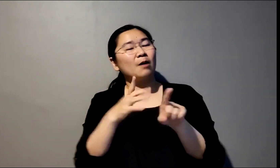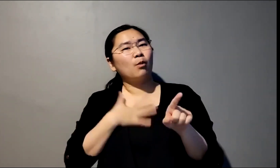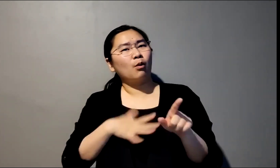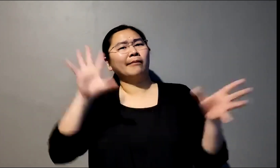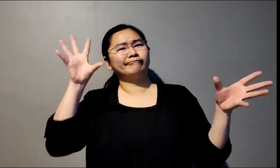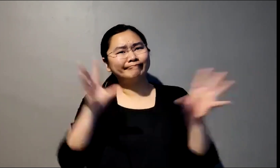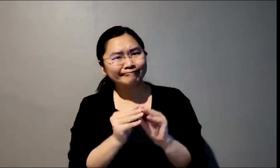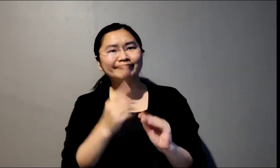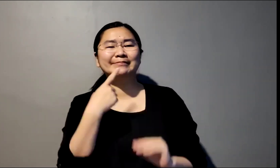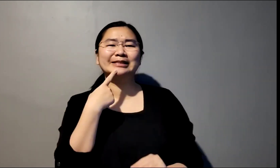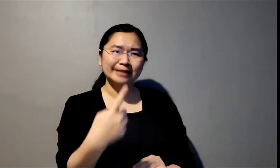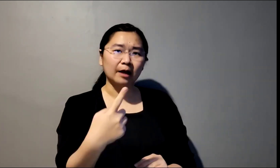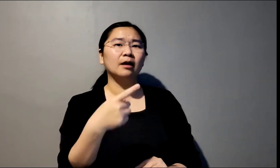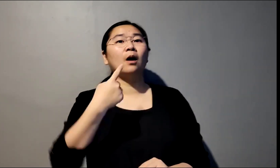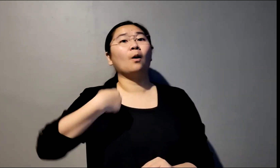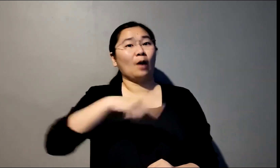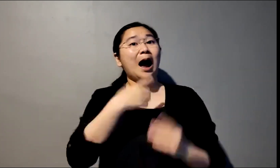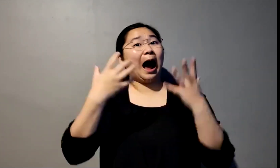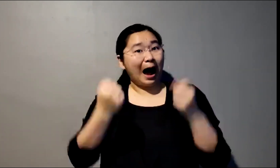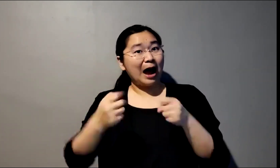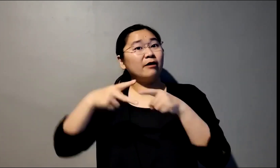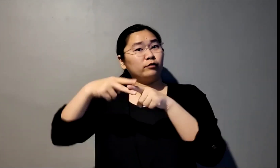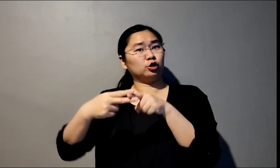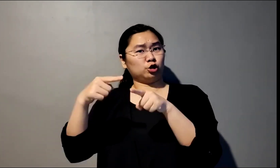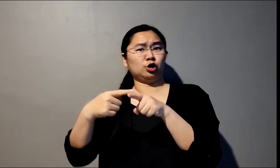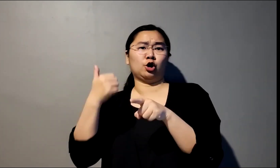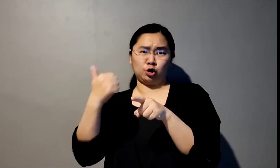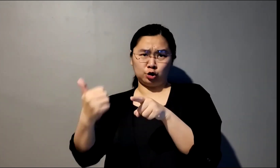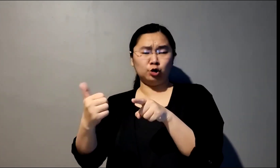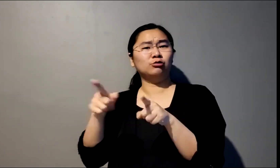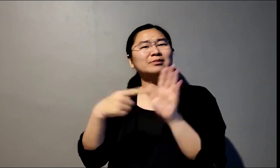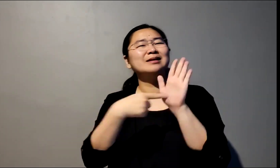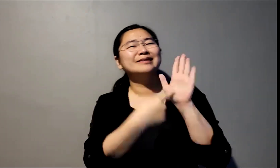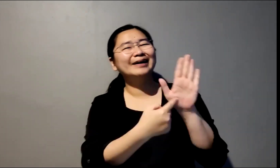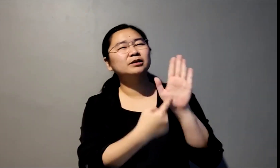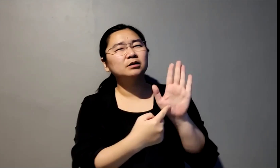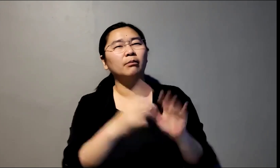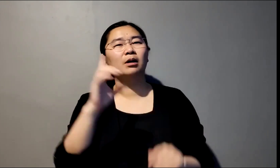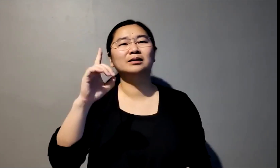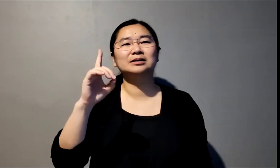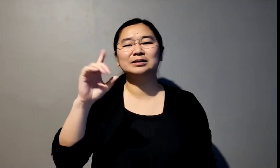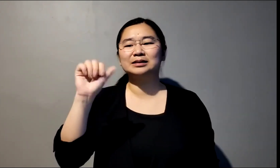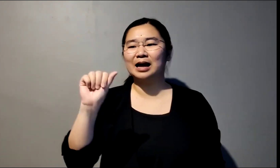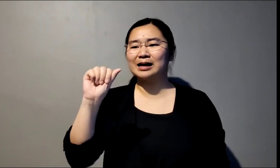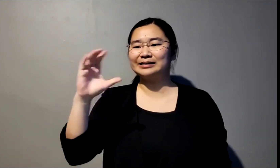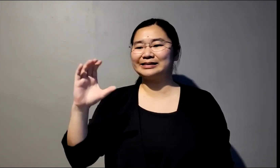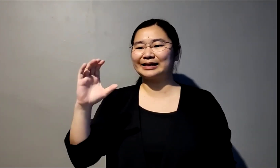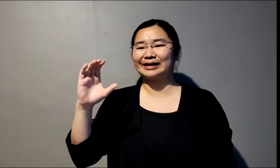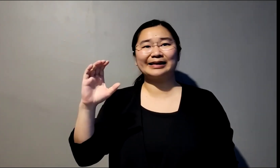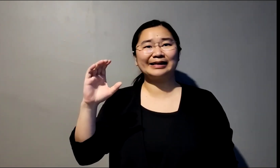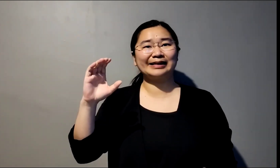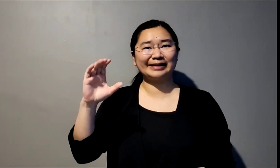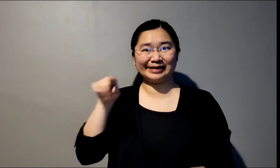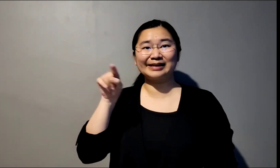then we can build on that. We can use that first for disability inclusion, to track, to measure